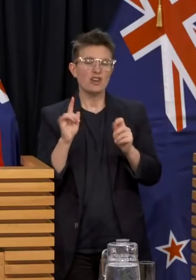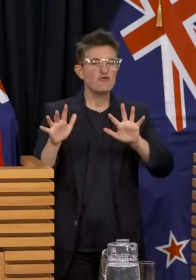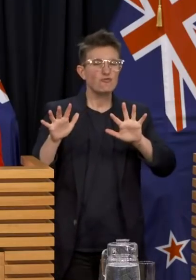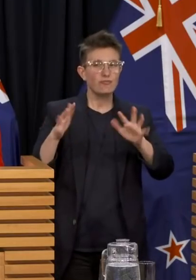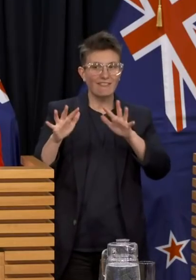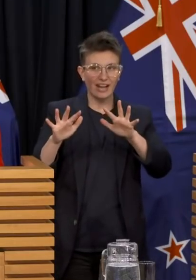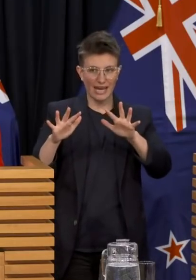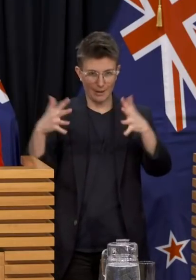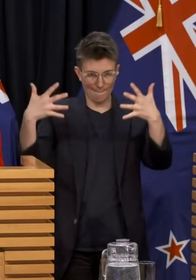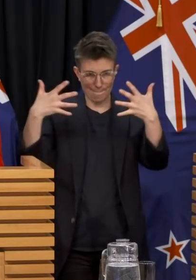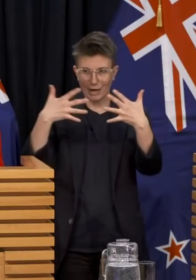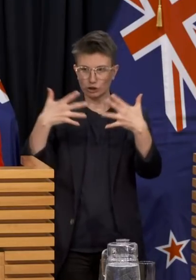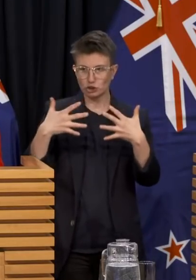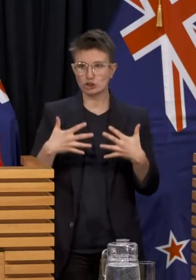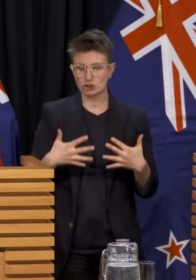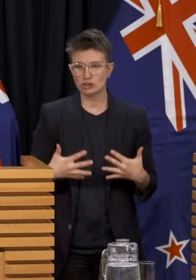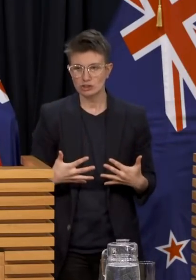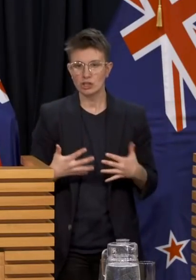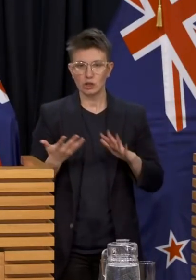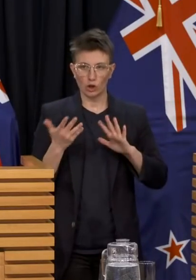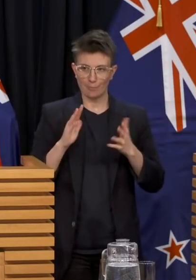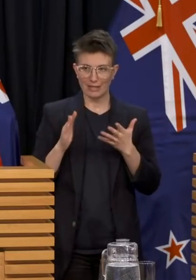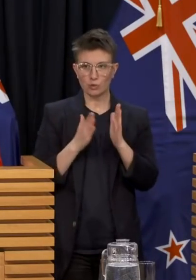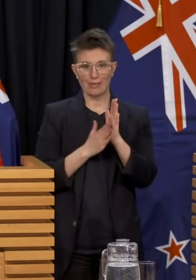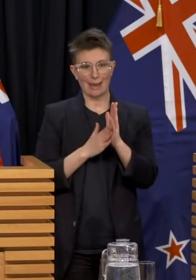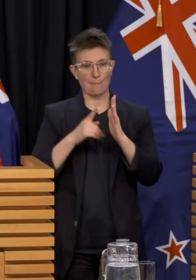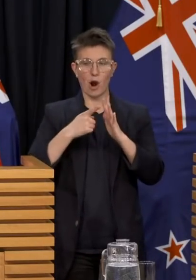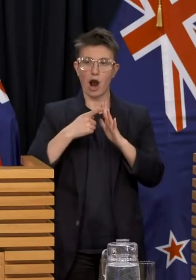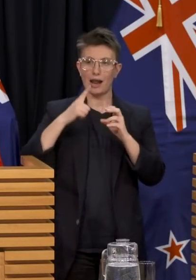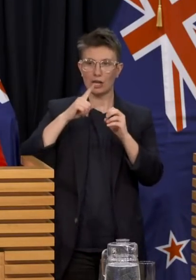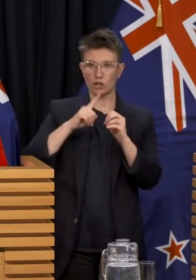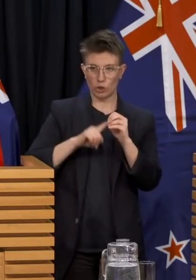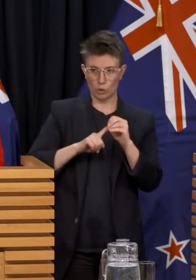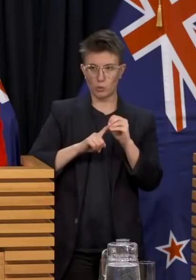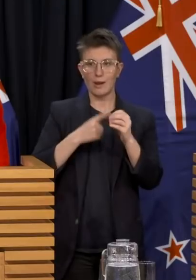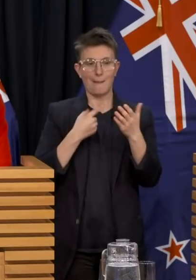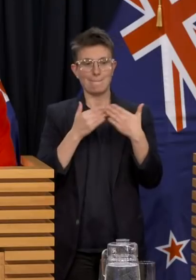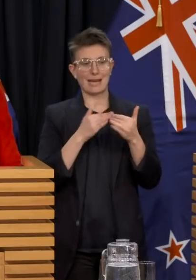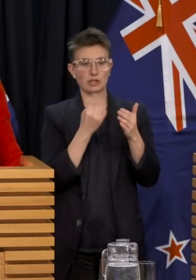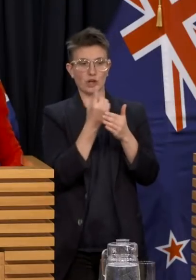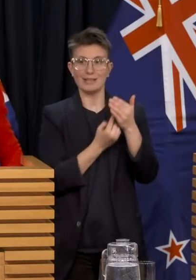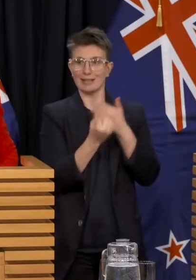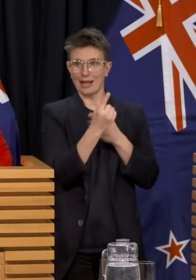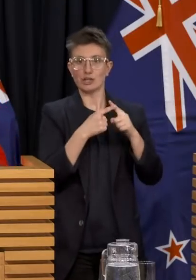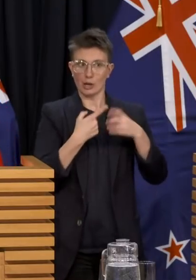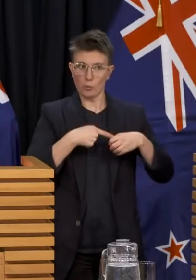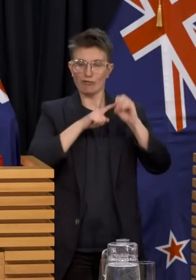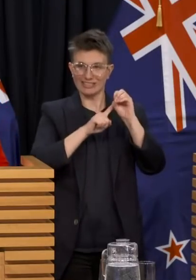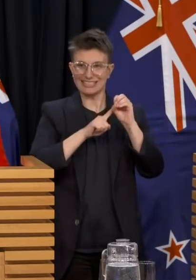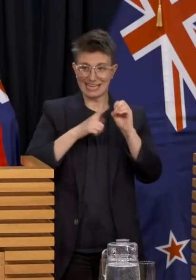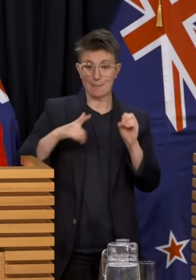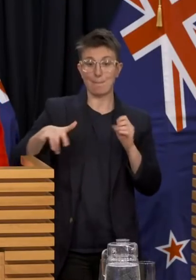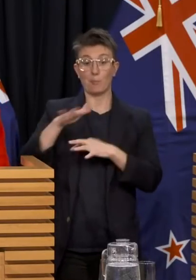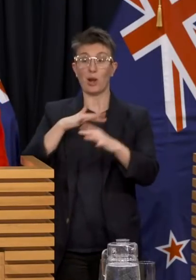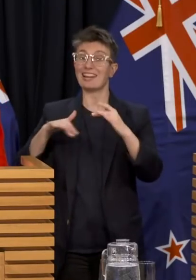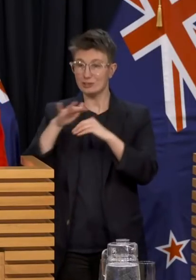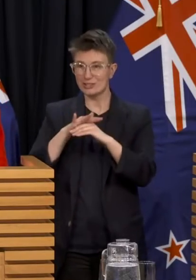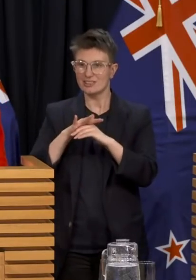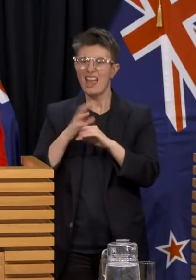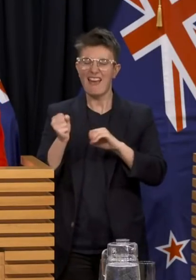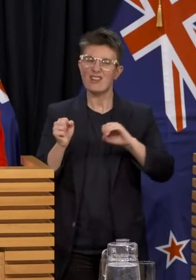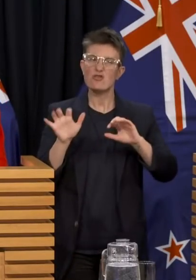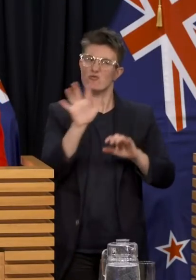the MIQ population that you would expect to be tested on a daily basis. So we're pretty confident about that, but I just think for the avoidance of doubt and for